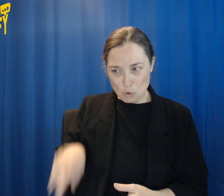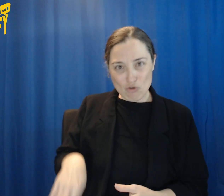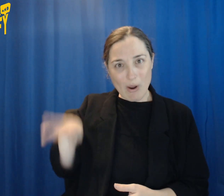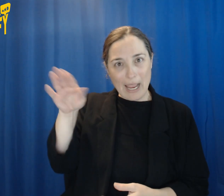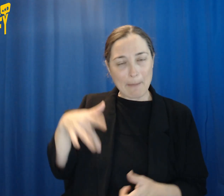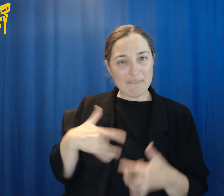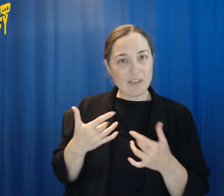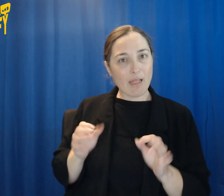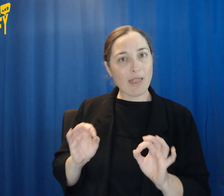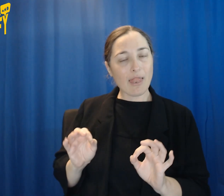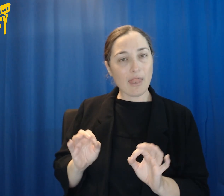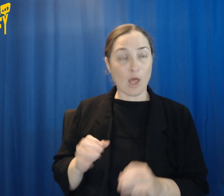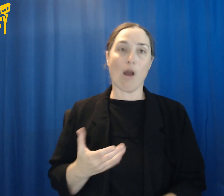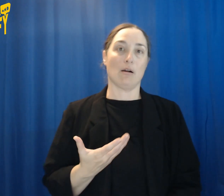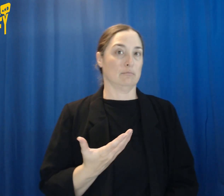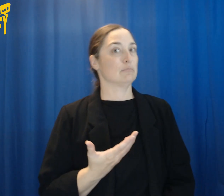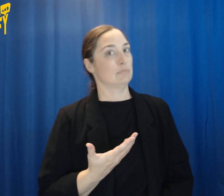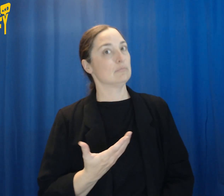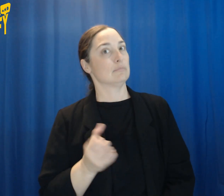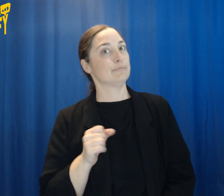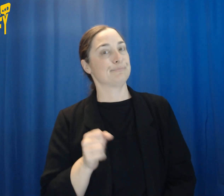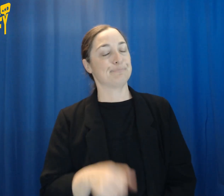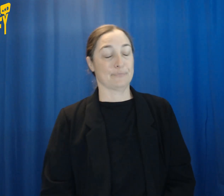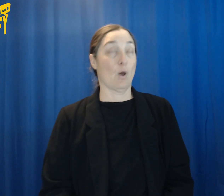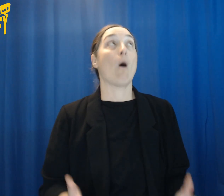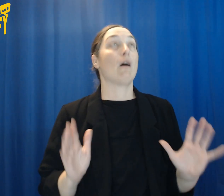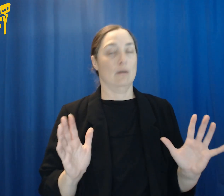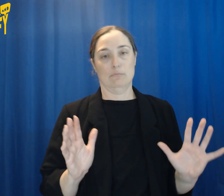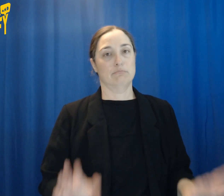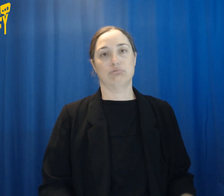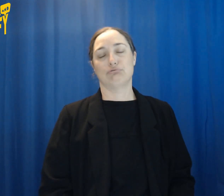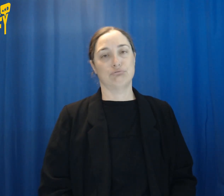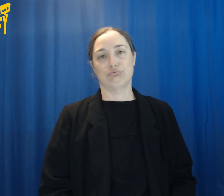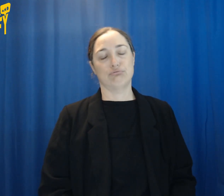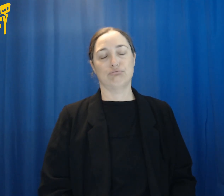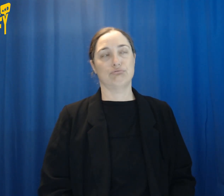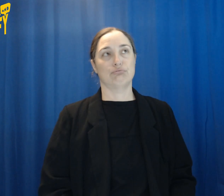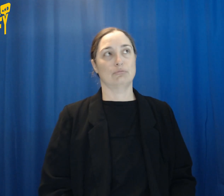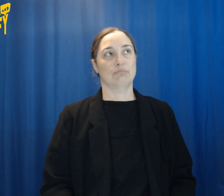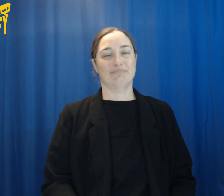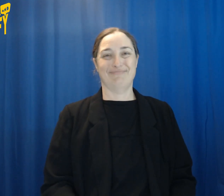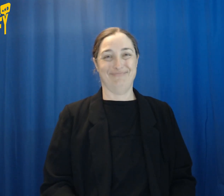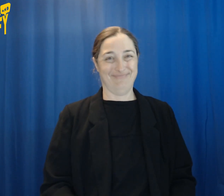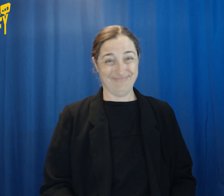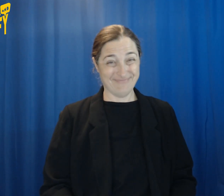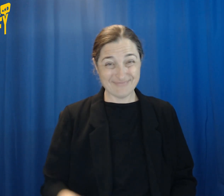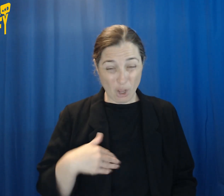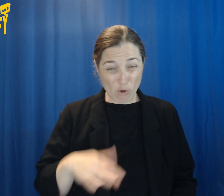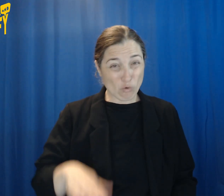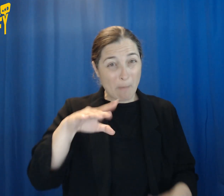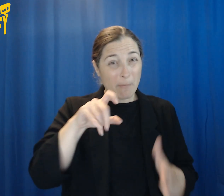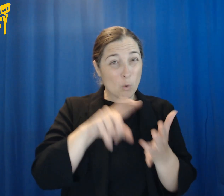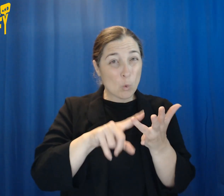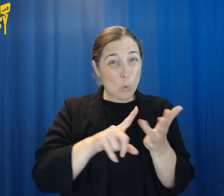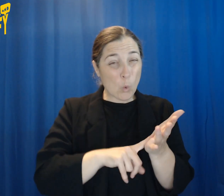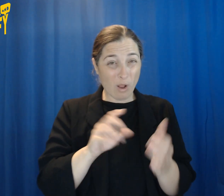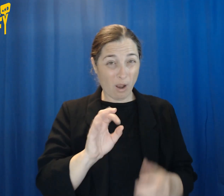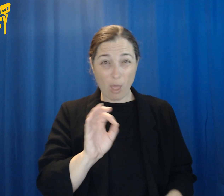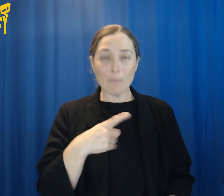younger. Oh, yes. I mean, oh my God, Nick, I don't think I was very cool because I just think Mormonism